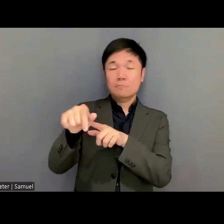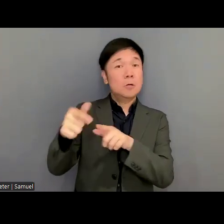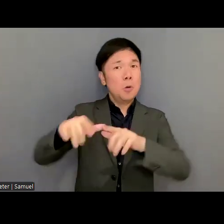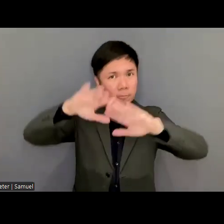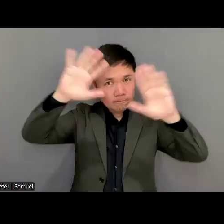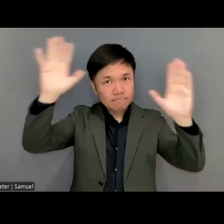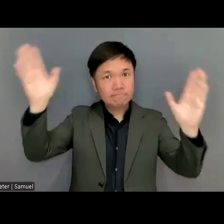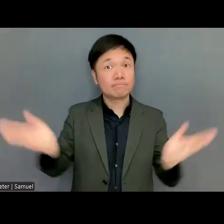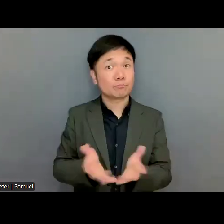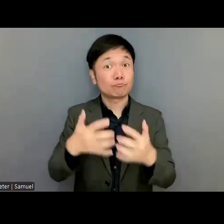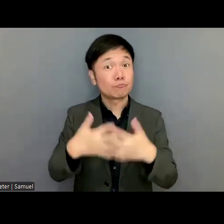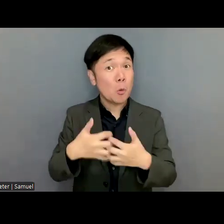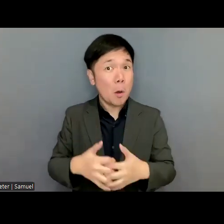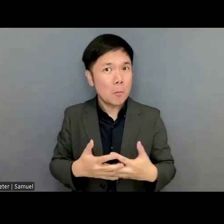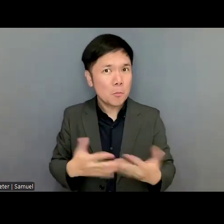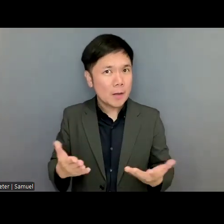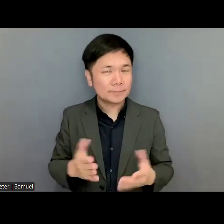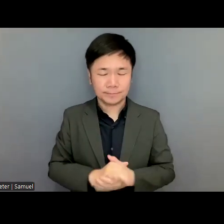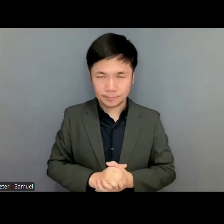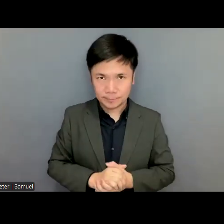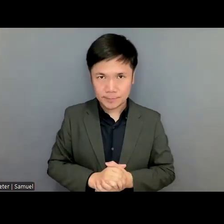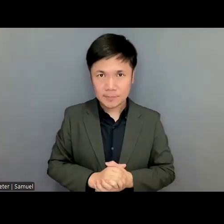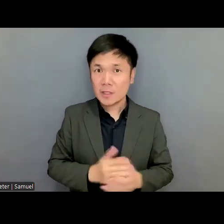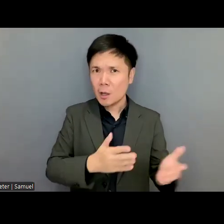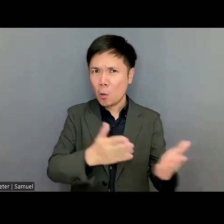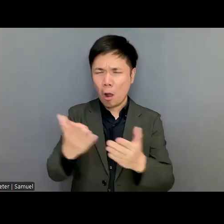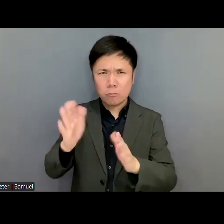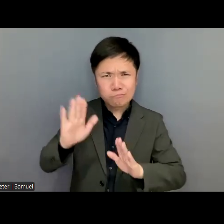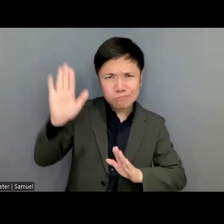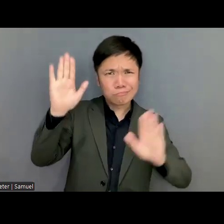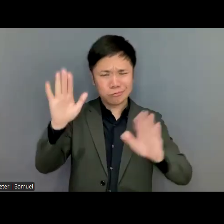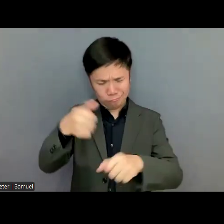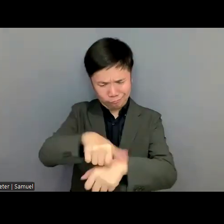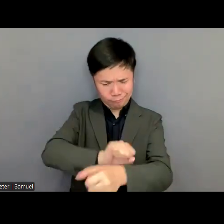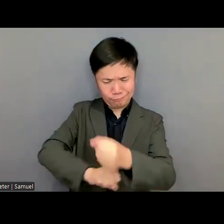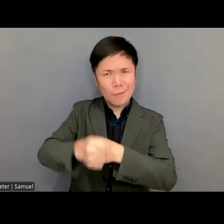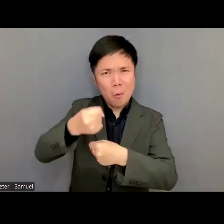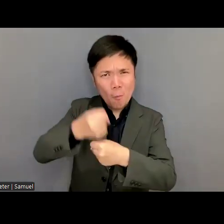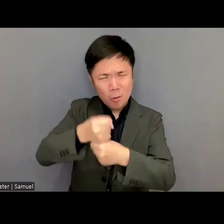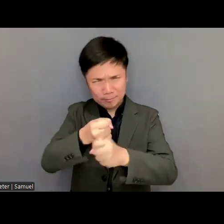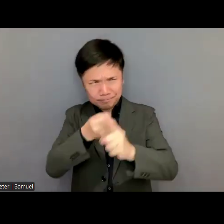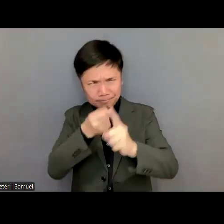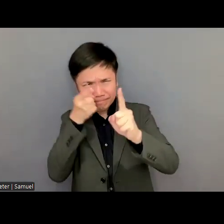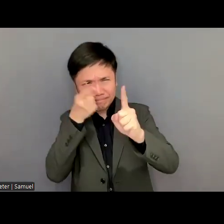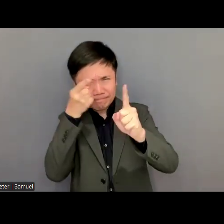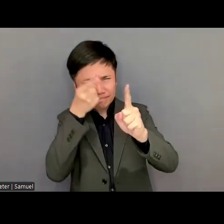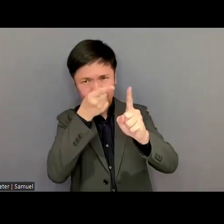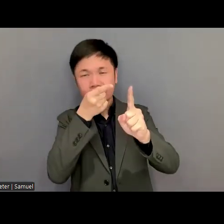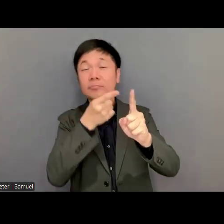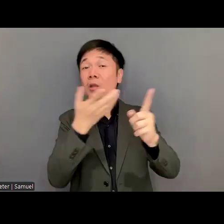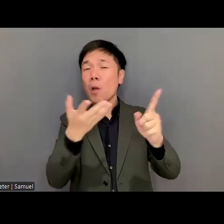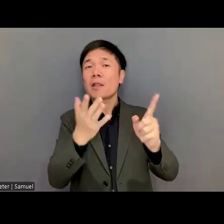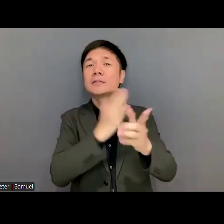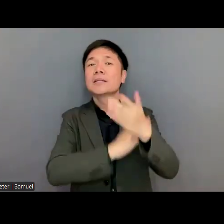the objective to raise global efforts to address disability